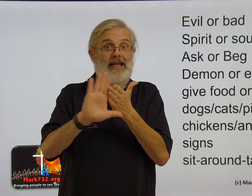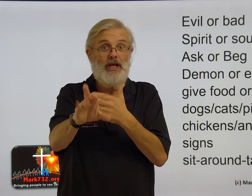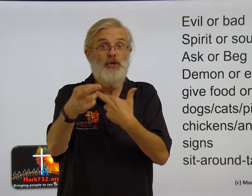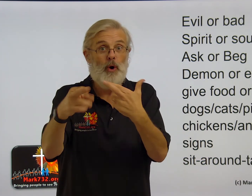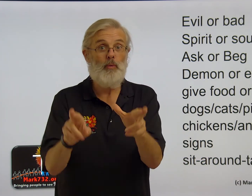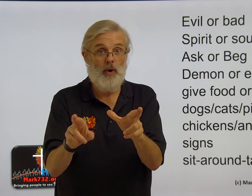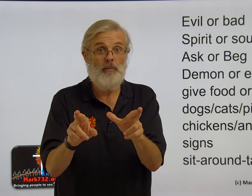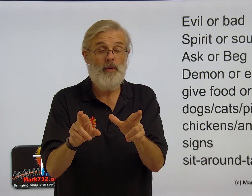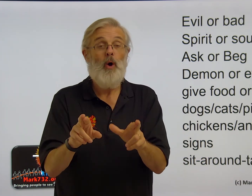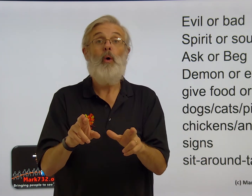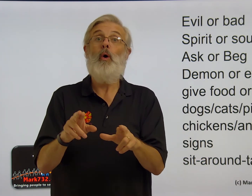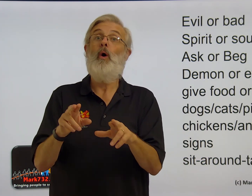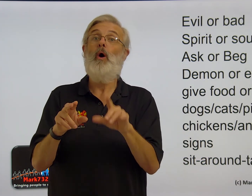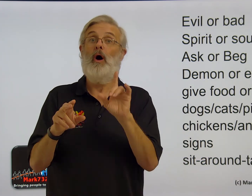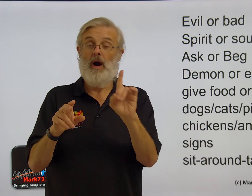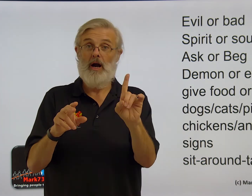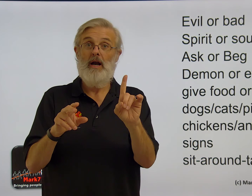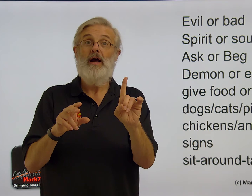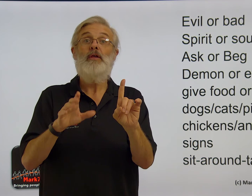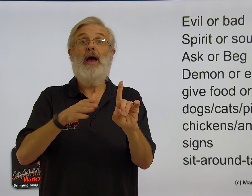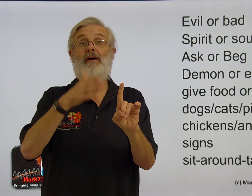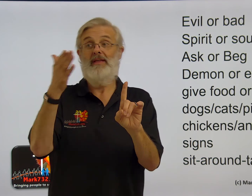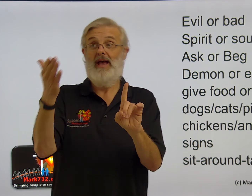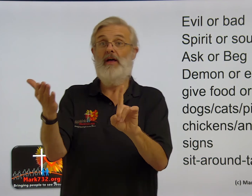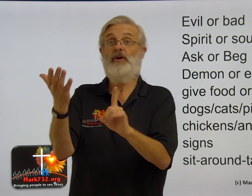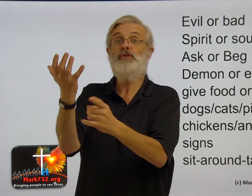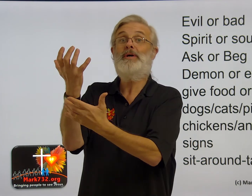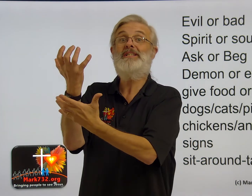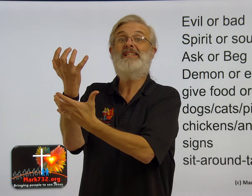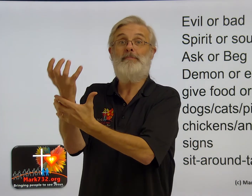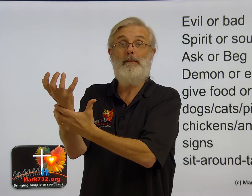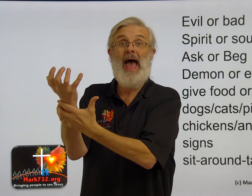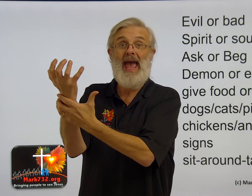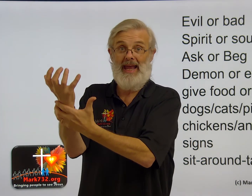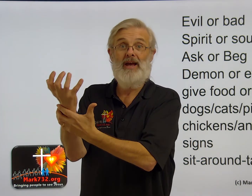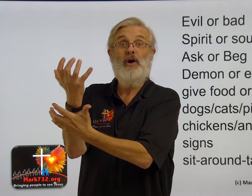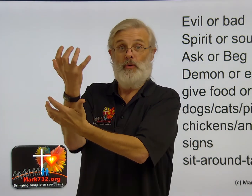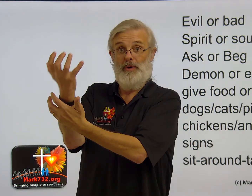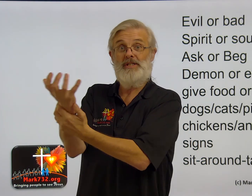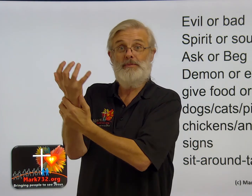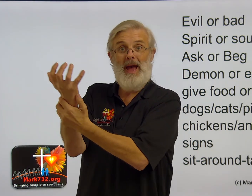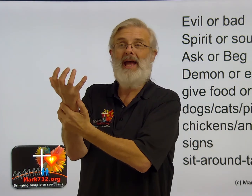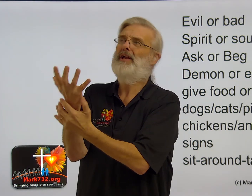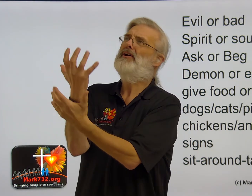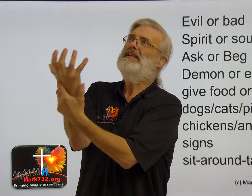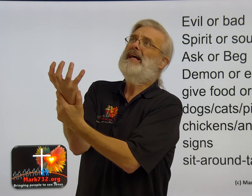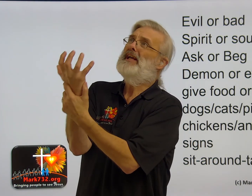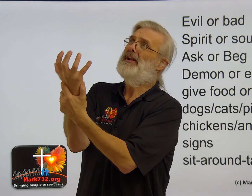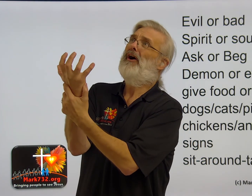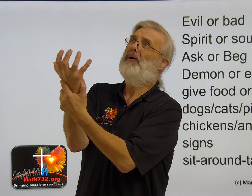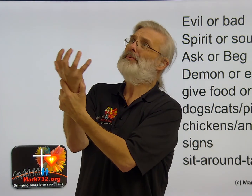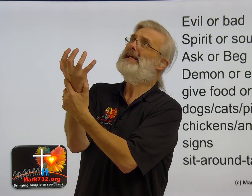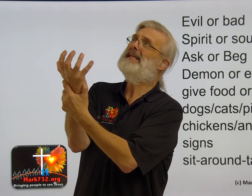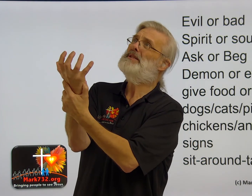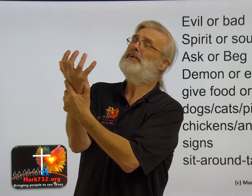your room or you have the others which is bag which is bad you're you know please please